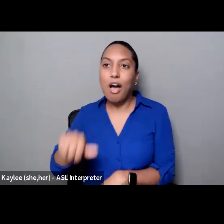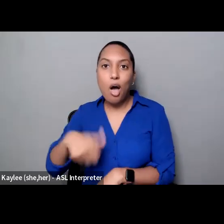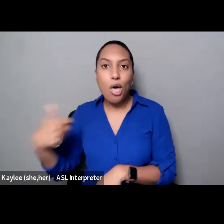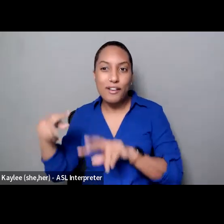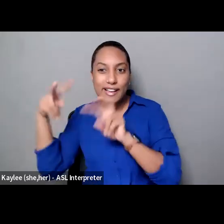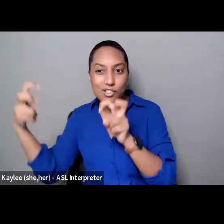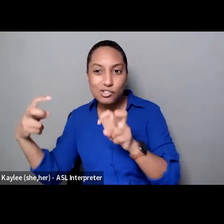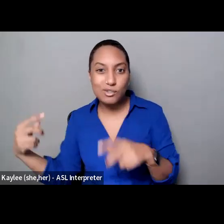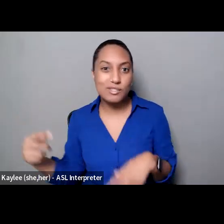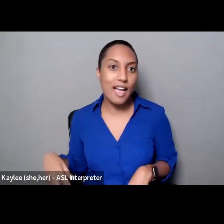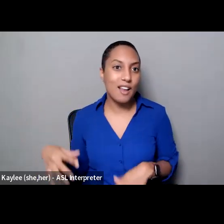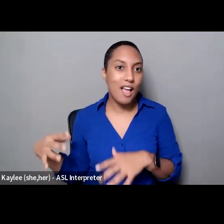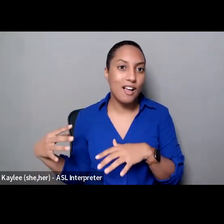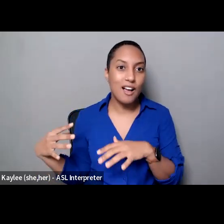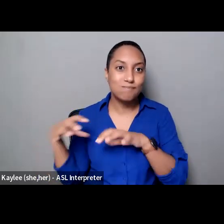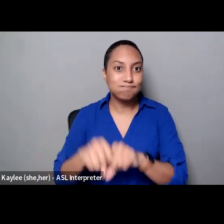Next slide.